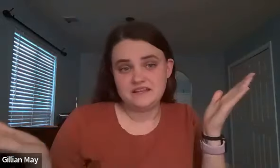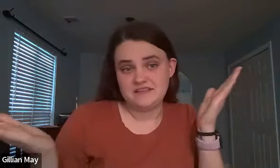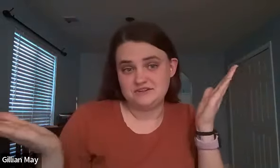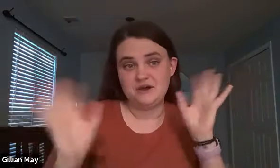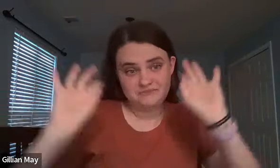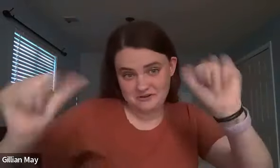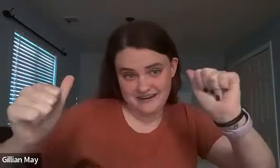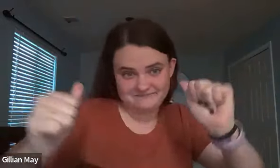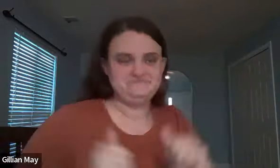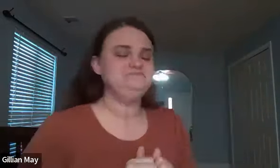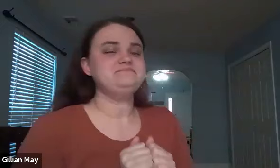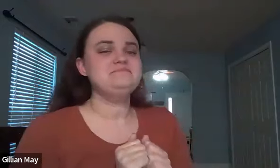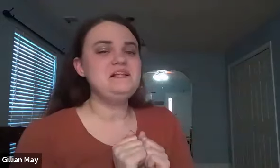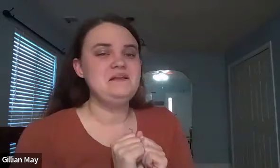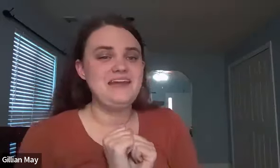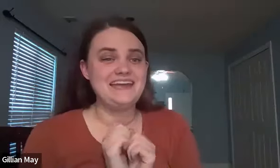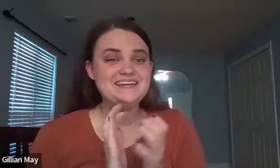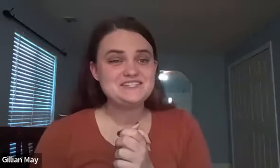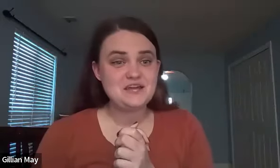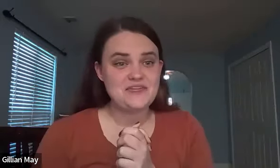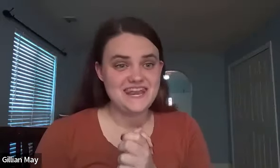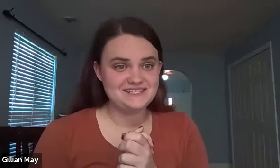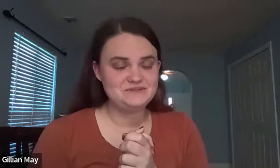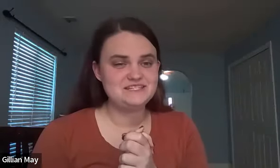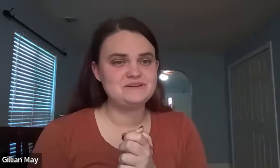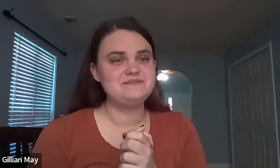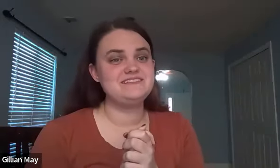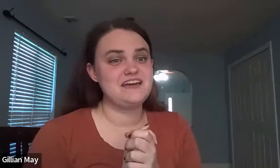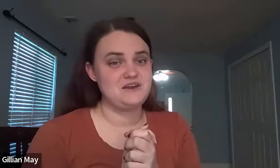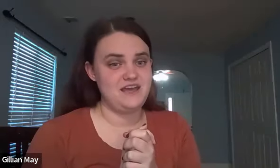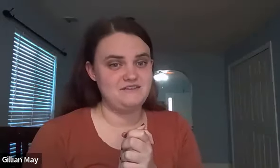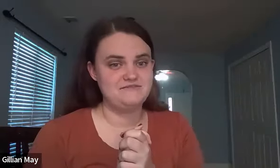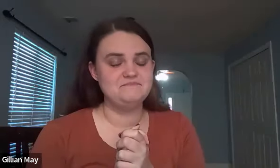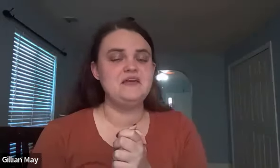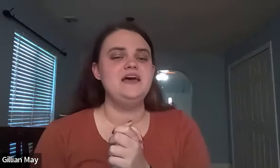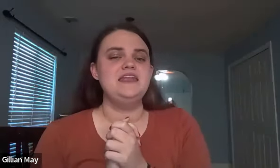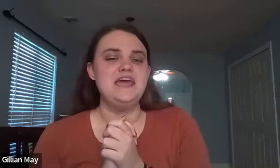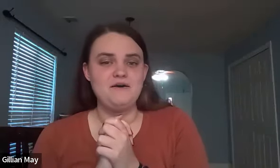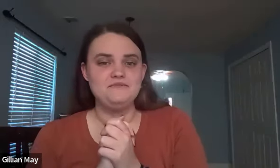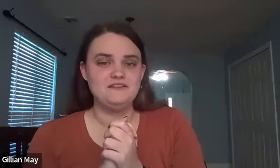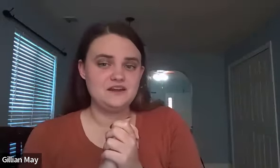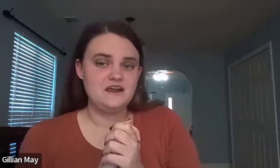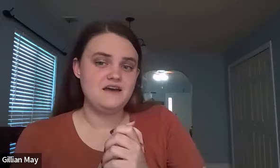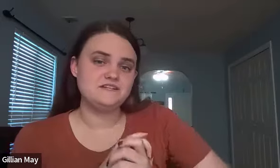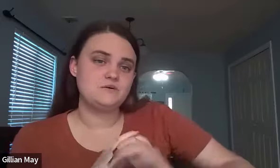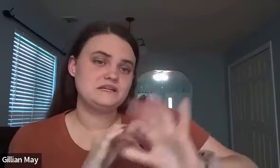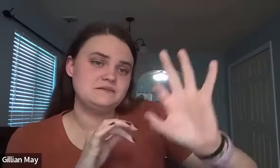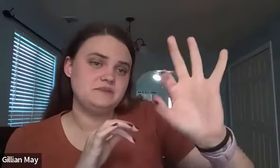if they do help, great. Okay, so the next one's going to be the letter F. Now, the letter F is going to